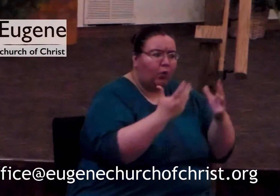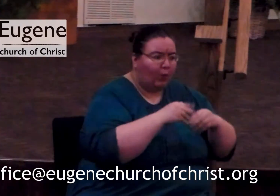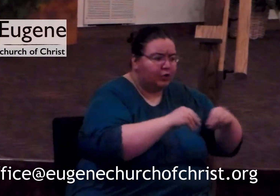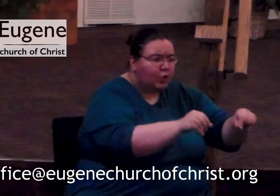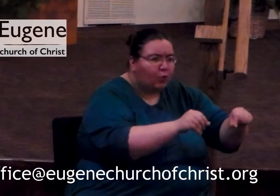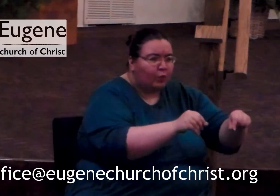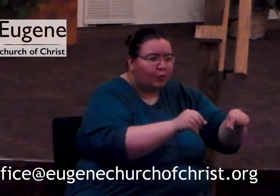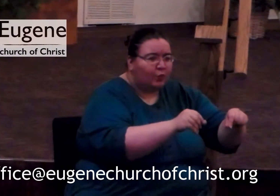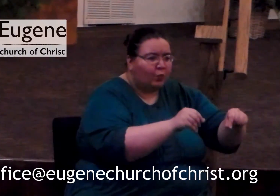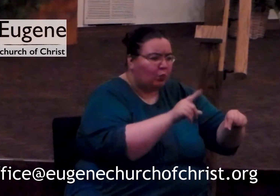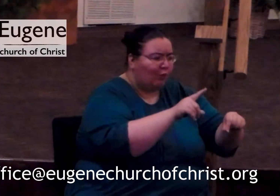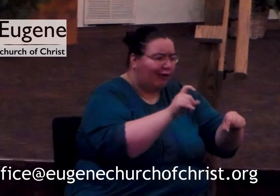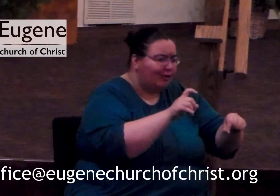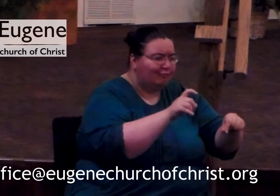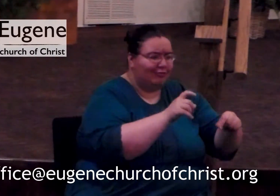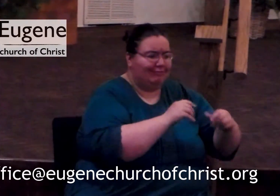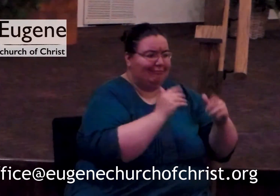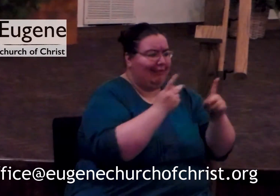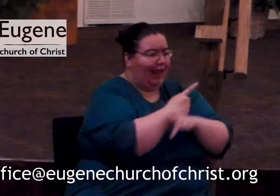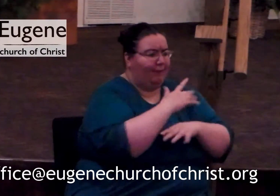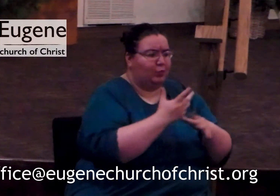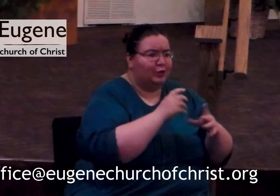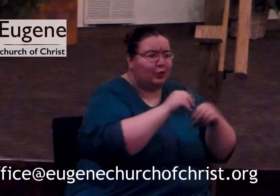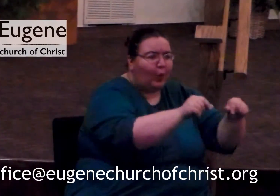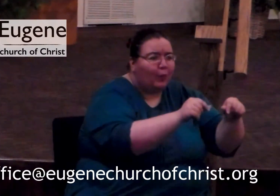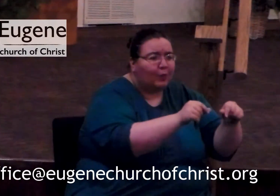means? It begins to grow on its own.